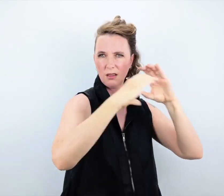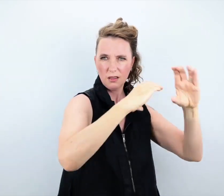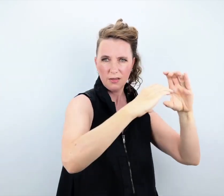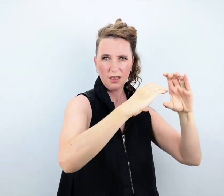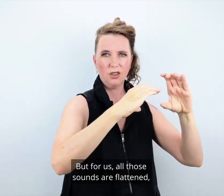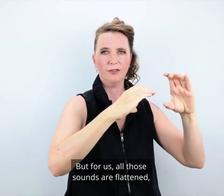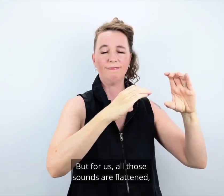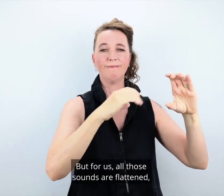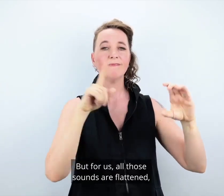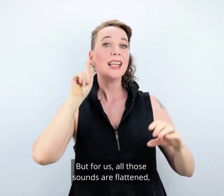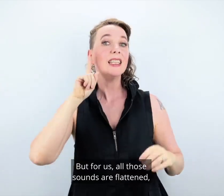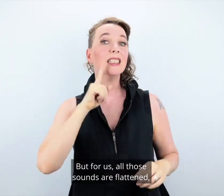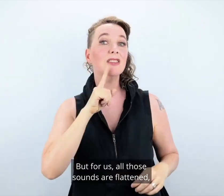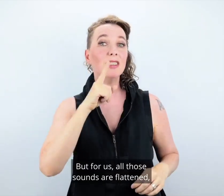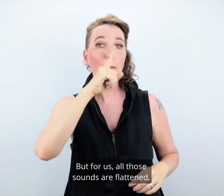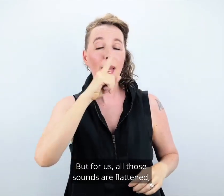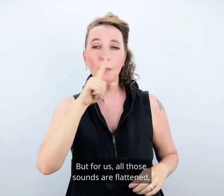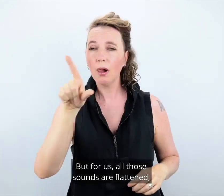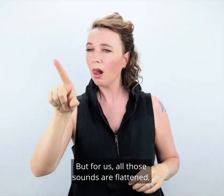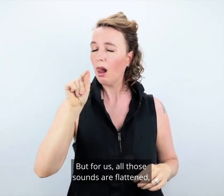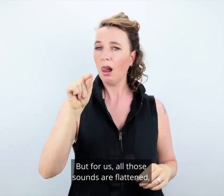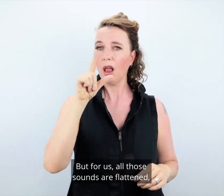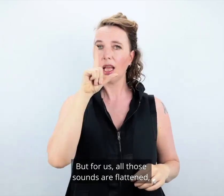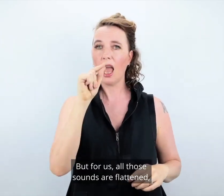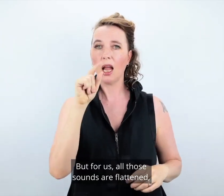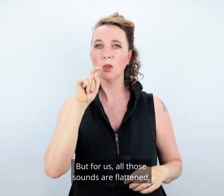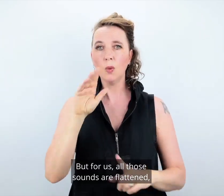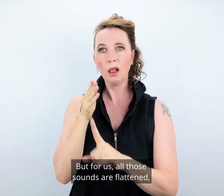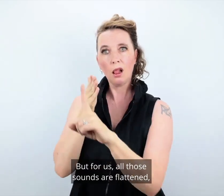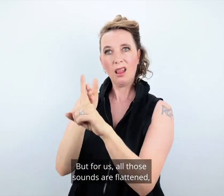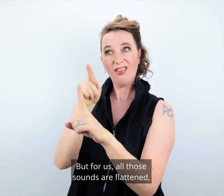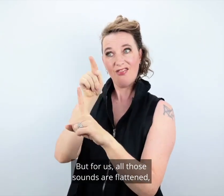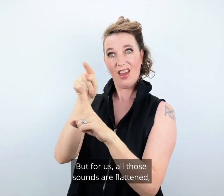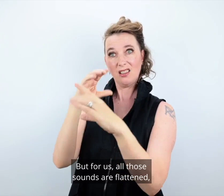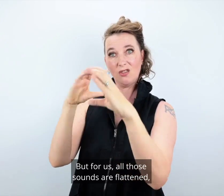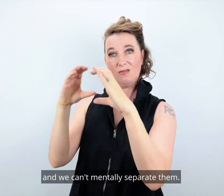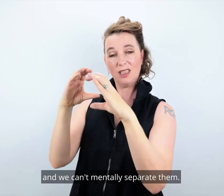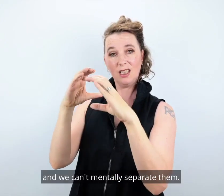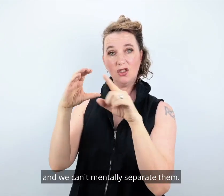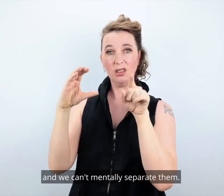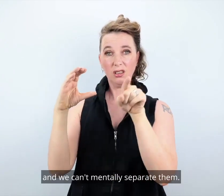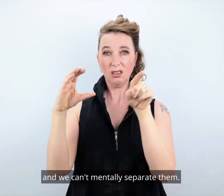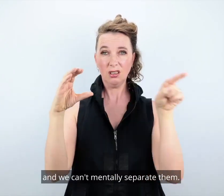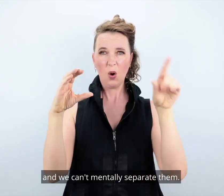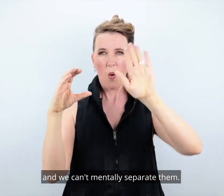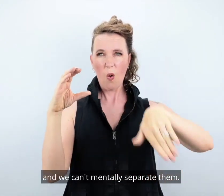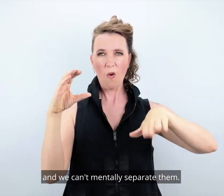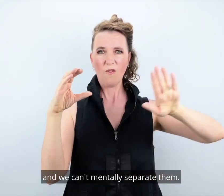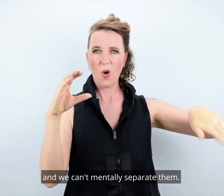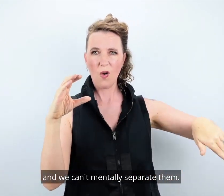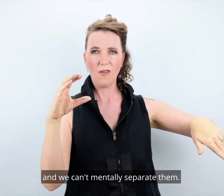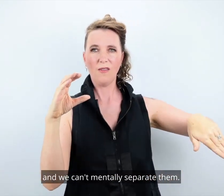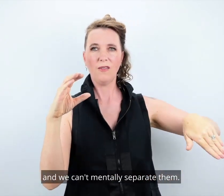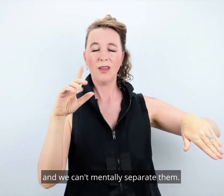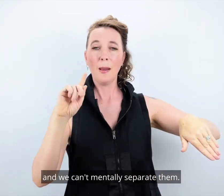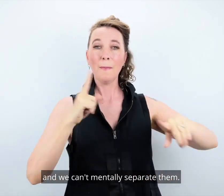But for us, all those sounds are flattened and we can't mentally separate them.